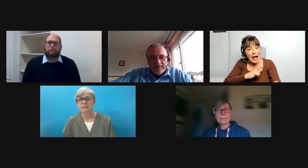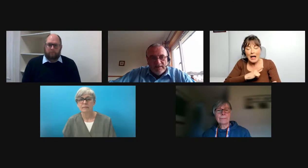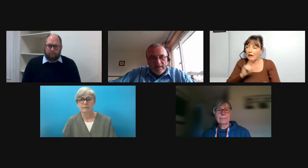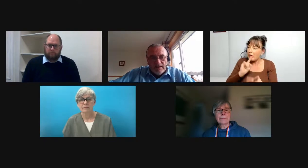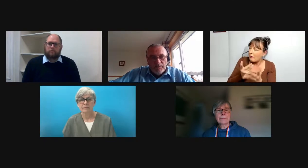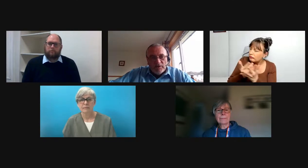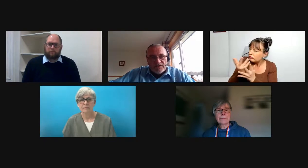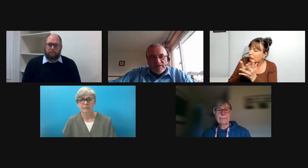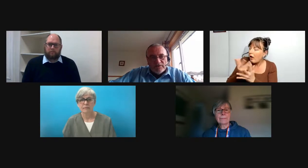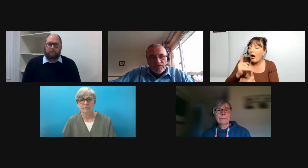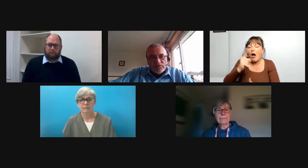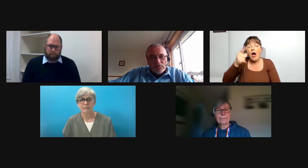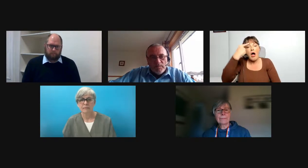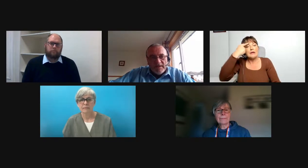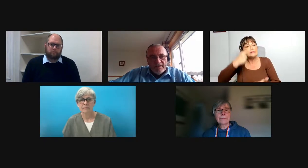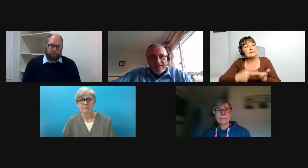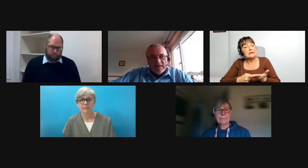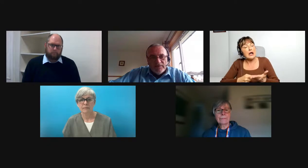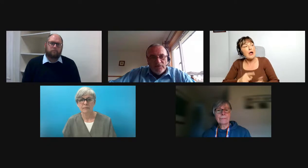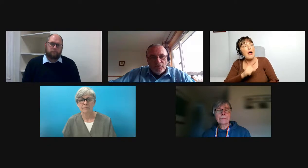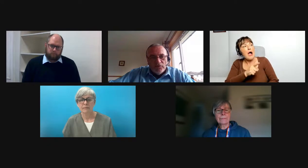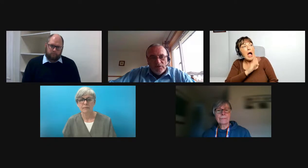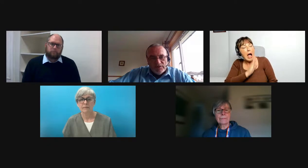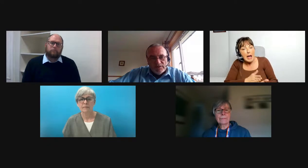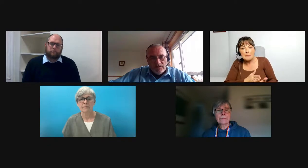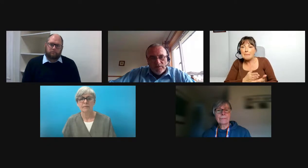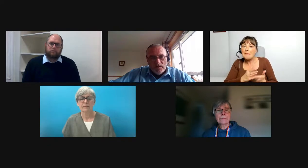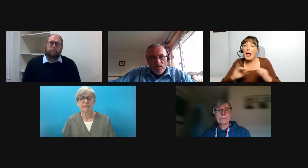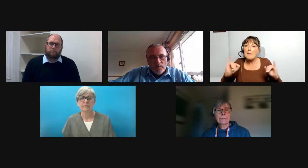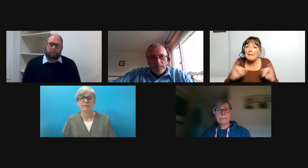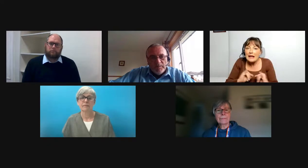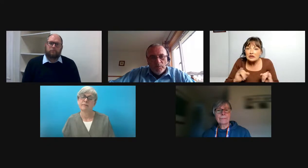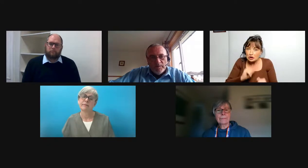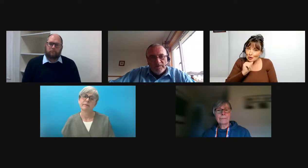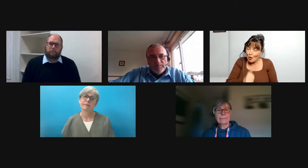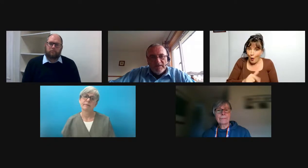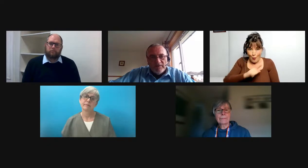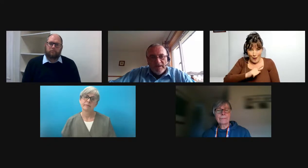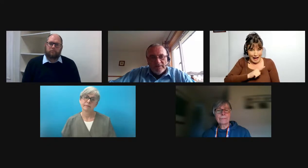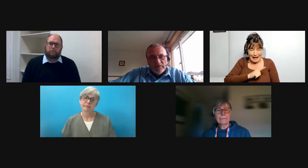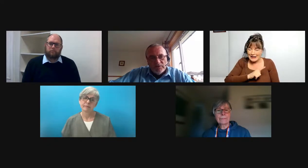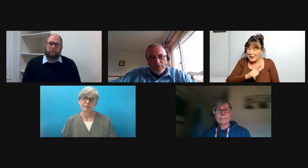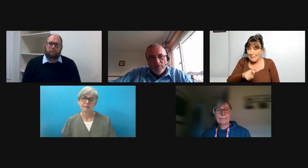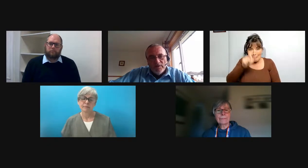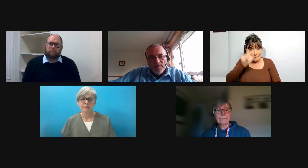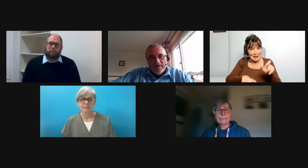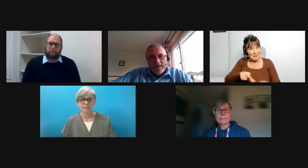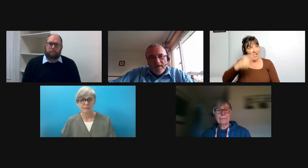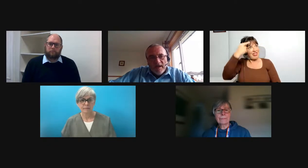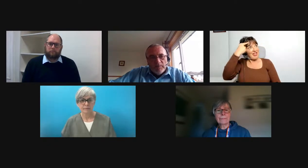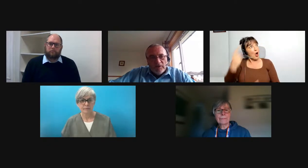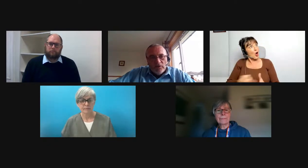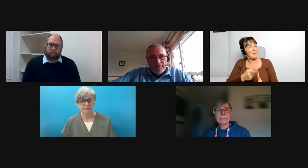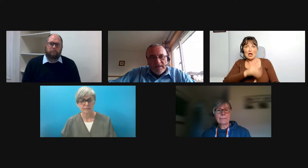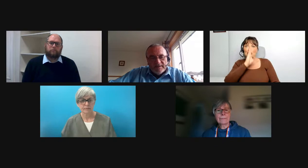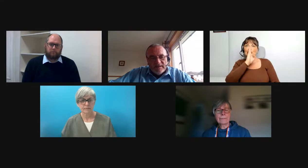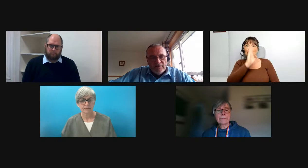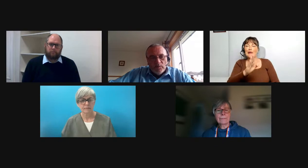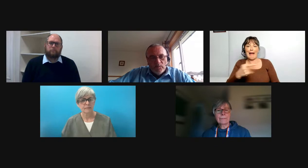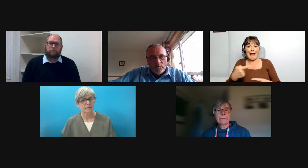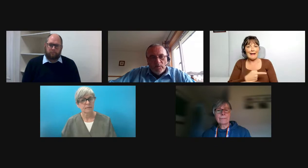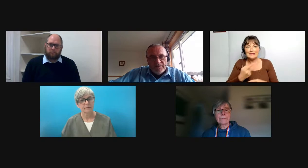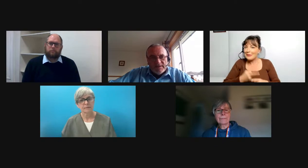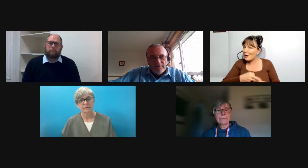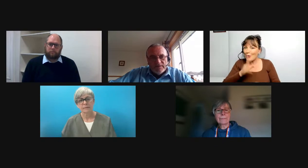emergency, because there are so many different routes where people can be directed to, and by